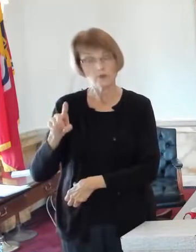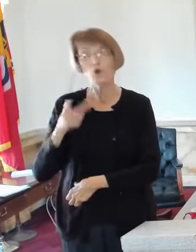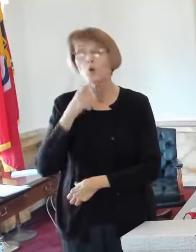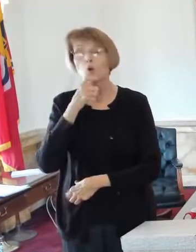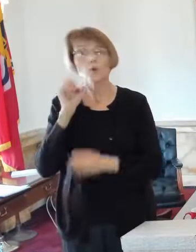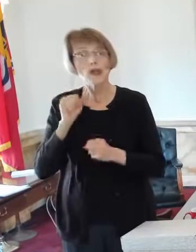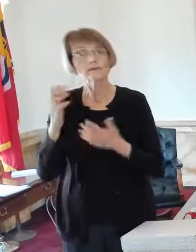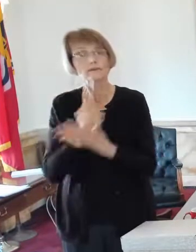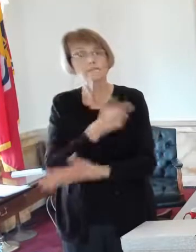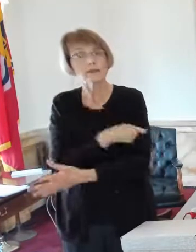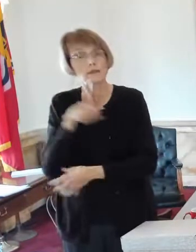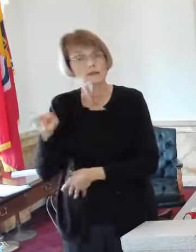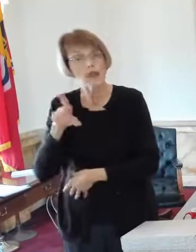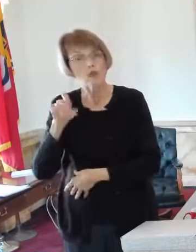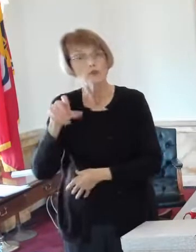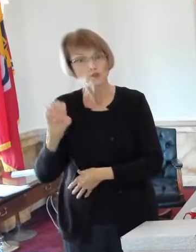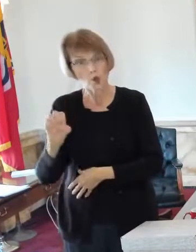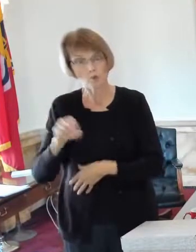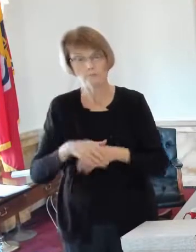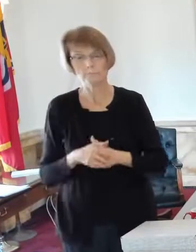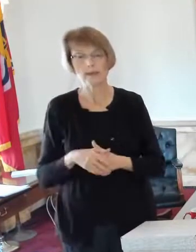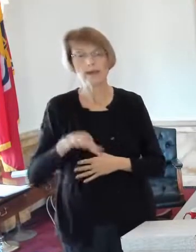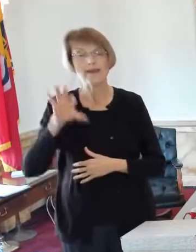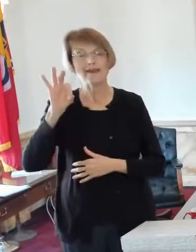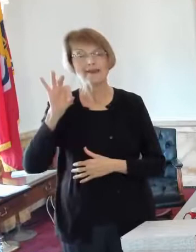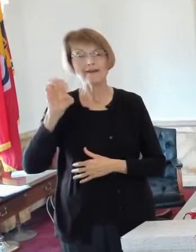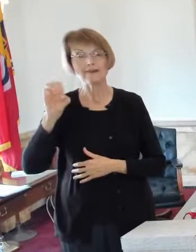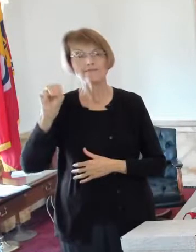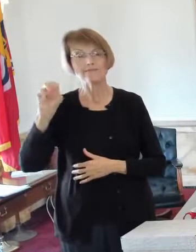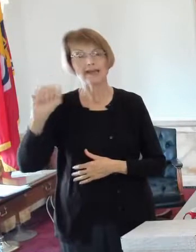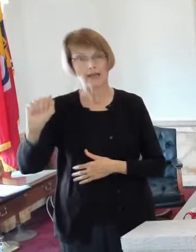Good question, Chris. The FEMA